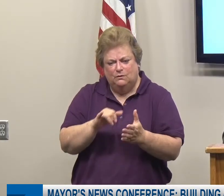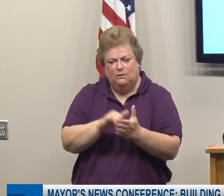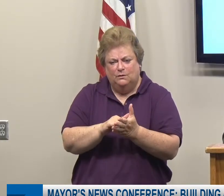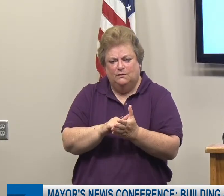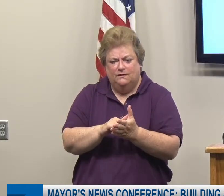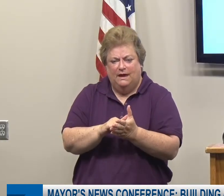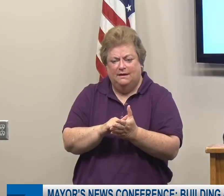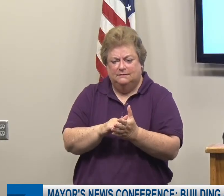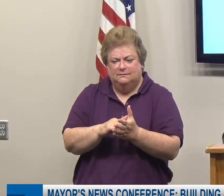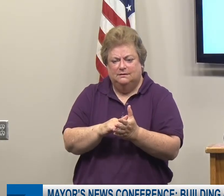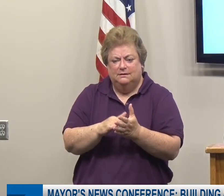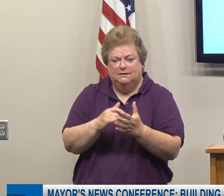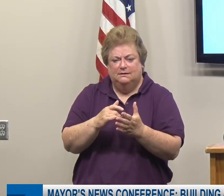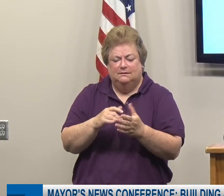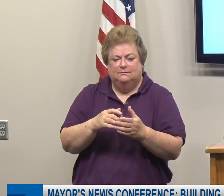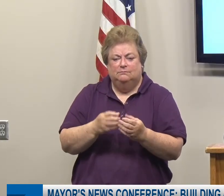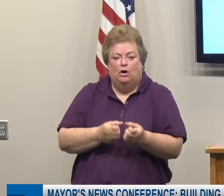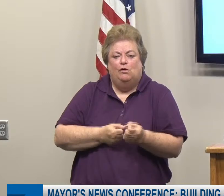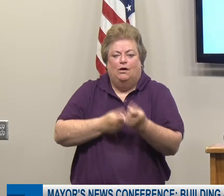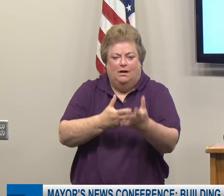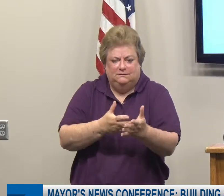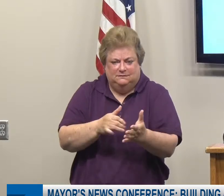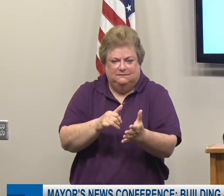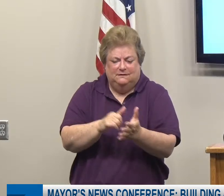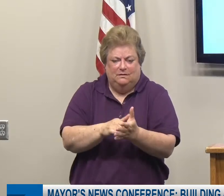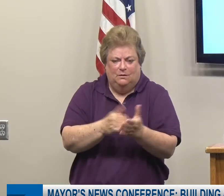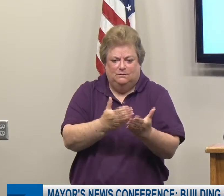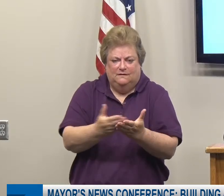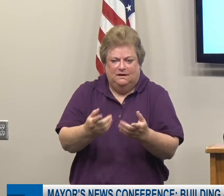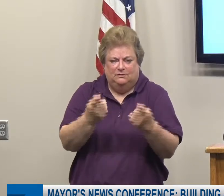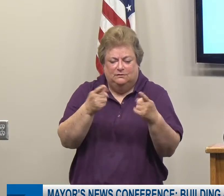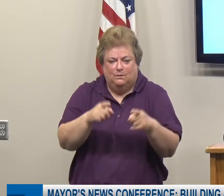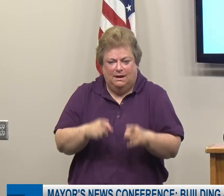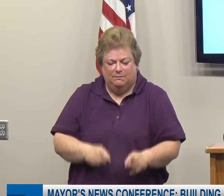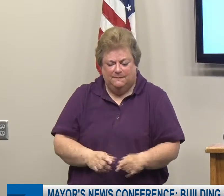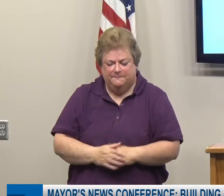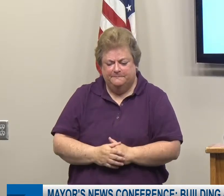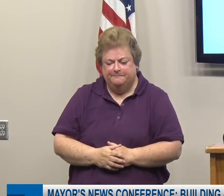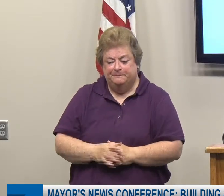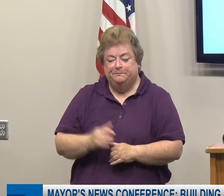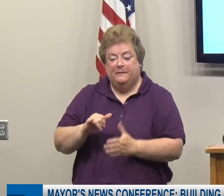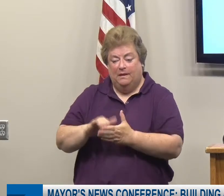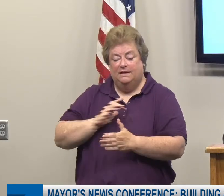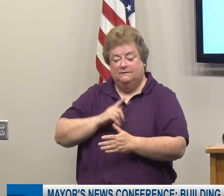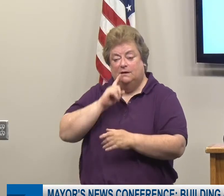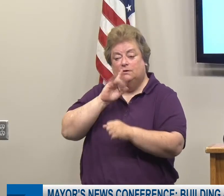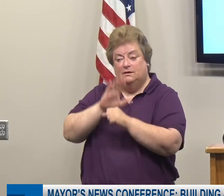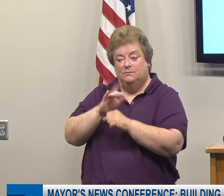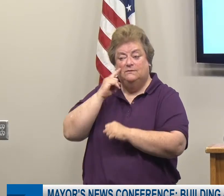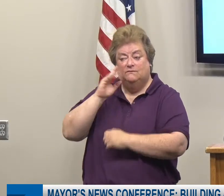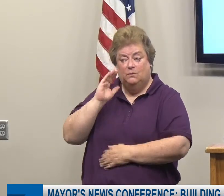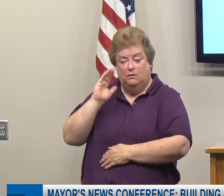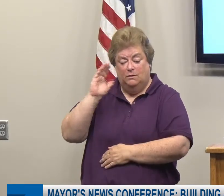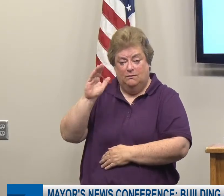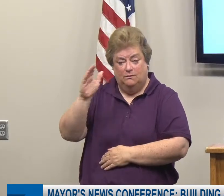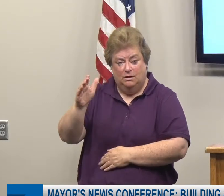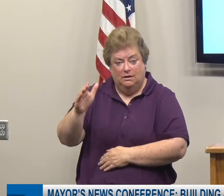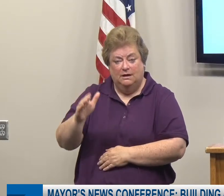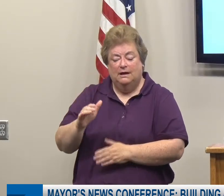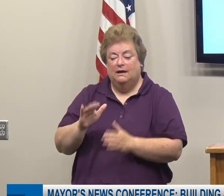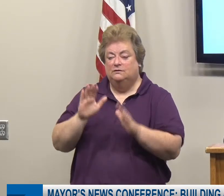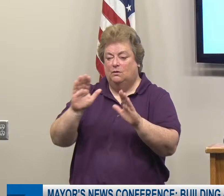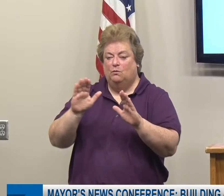is presenting itself on any particular day. That is our commitment going forward, and again, it is a